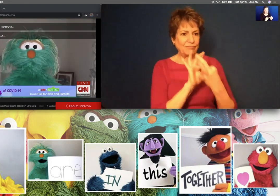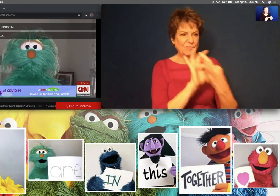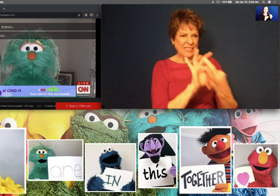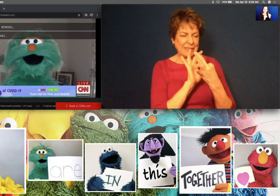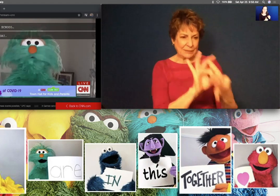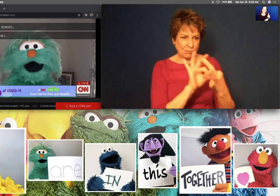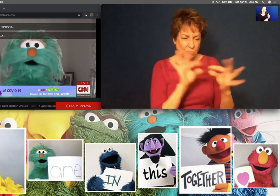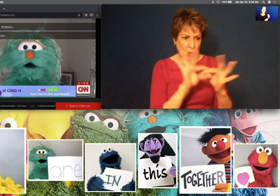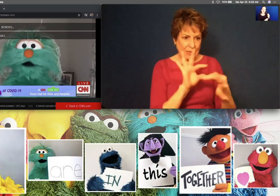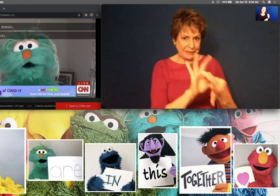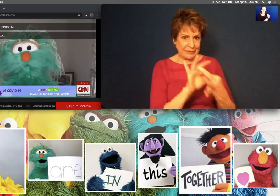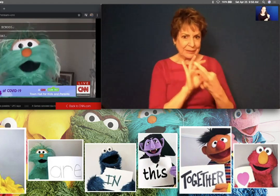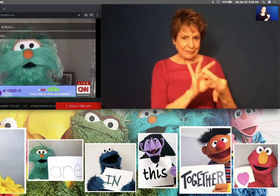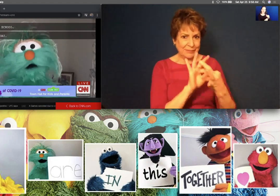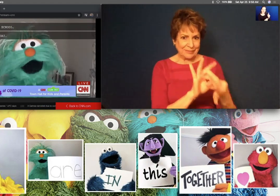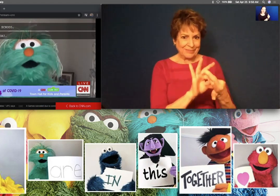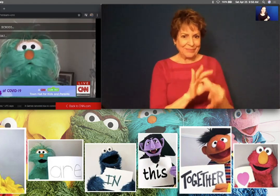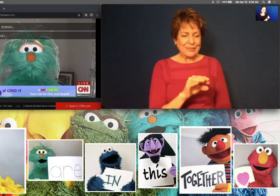a question.